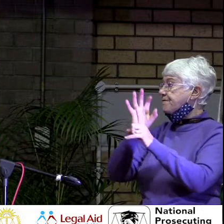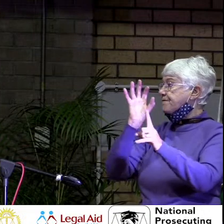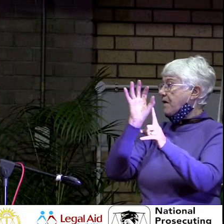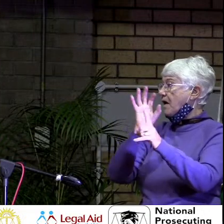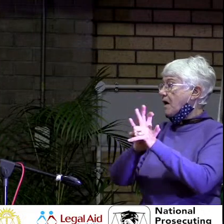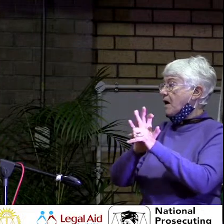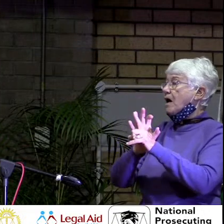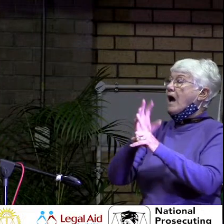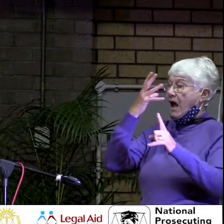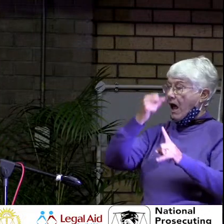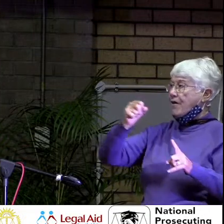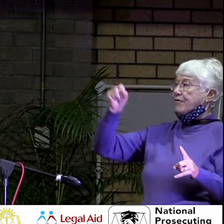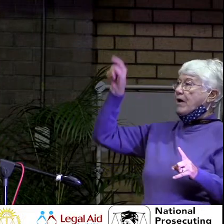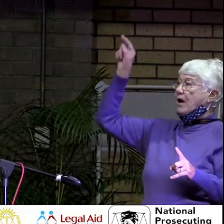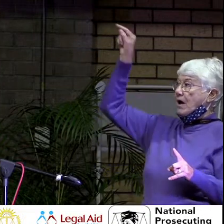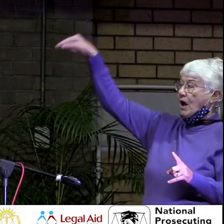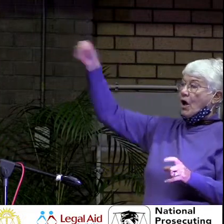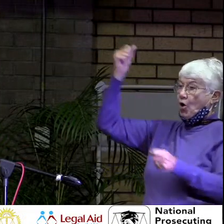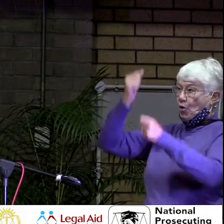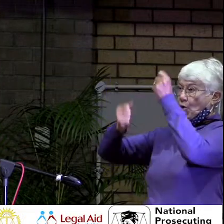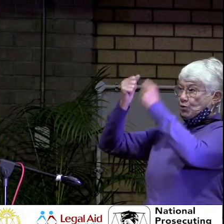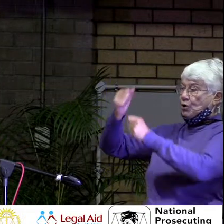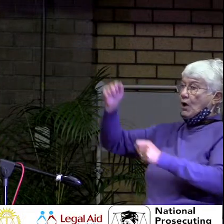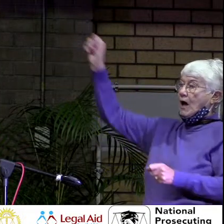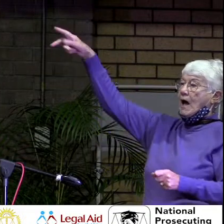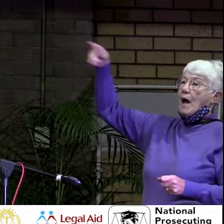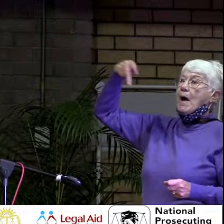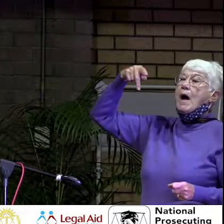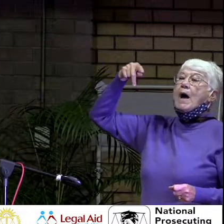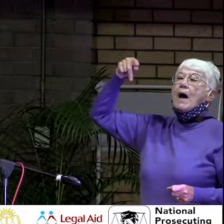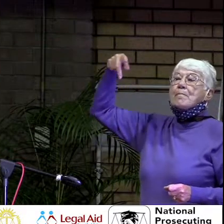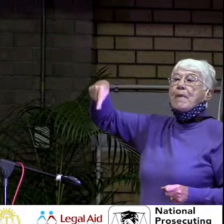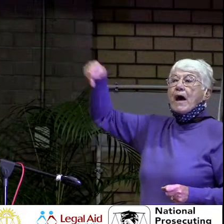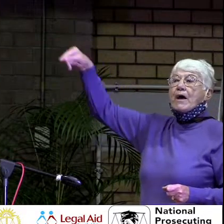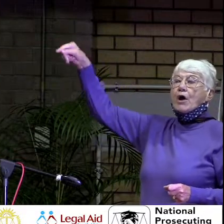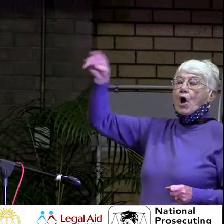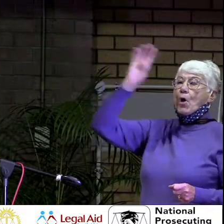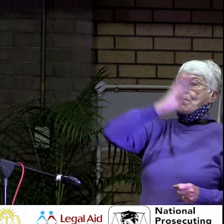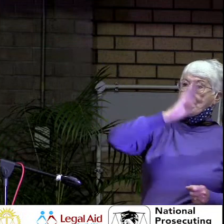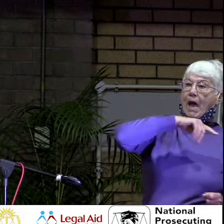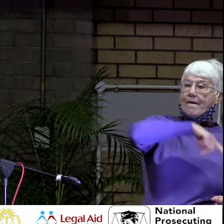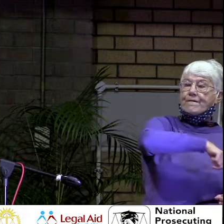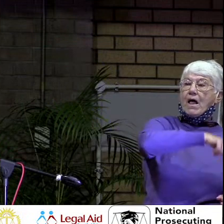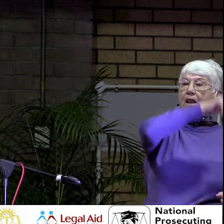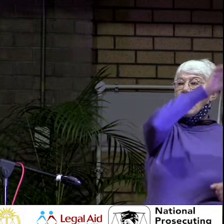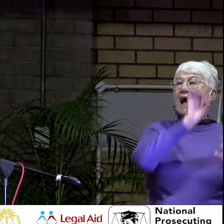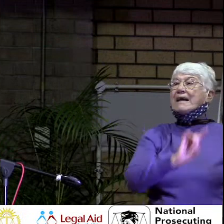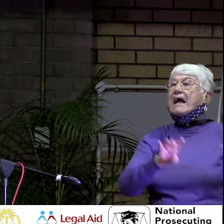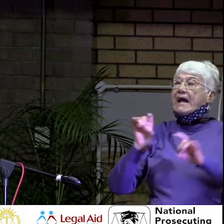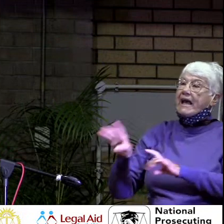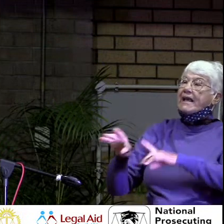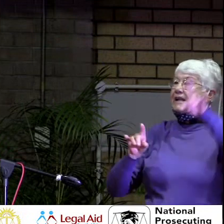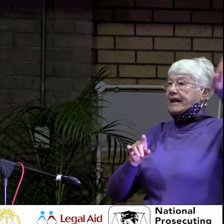Parow, Belleville, Khayelitsha. They're special courts designed to try and make it easier